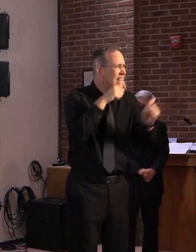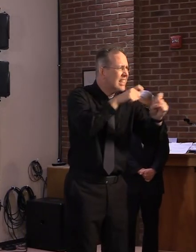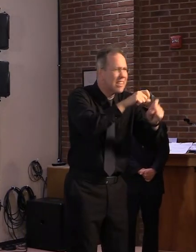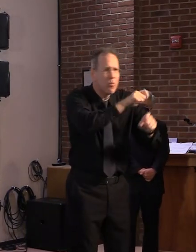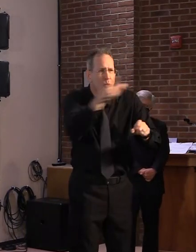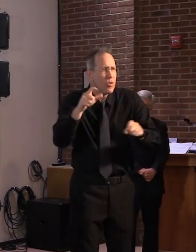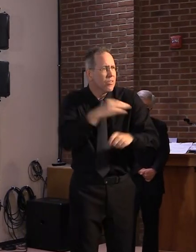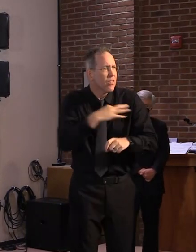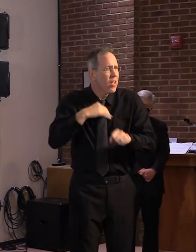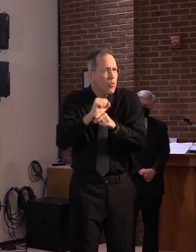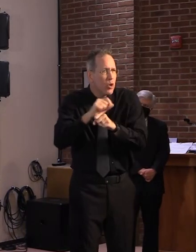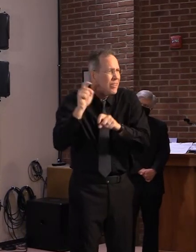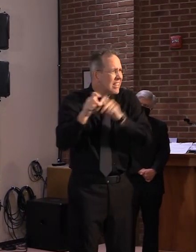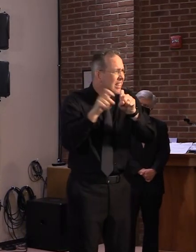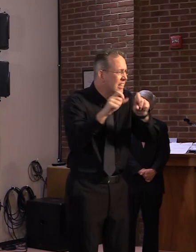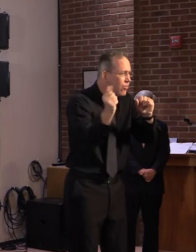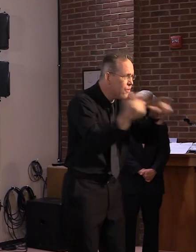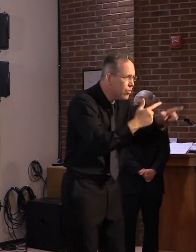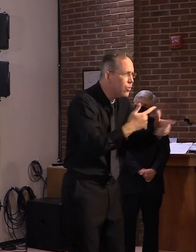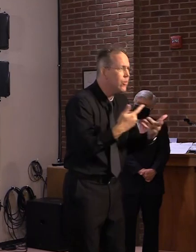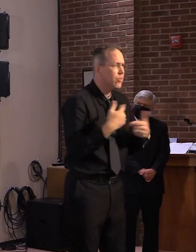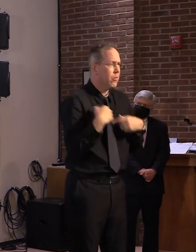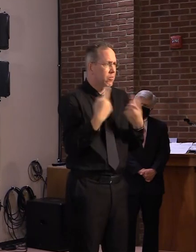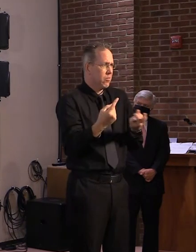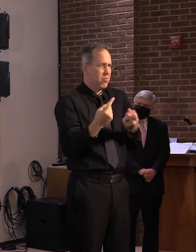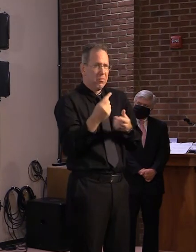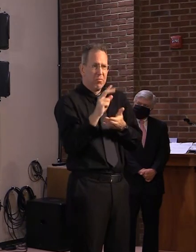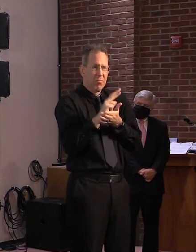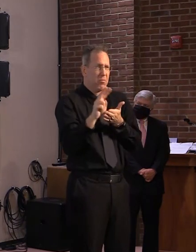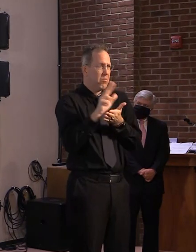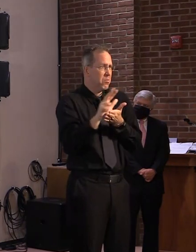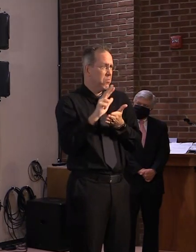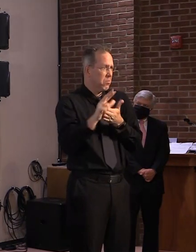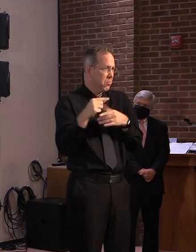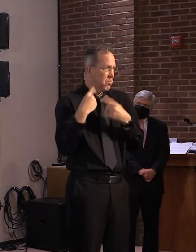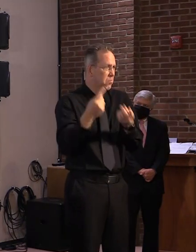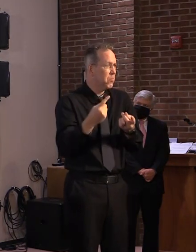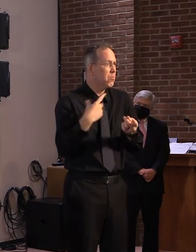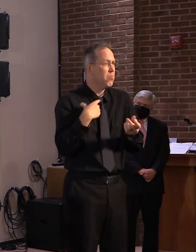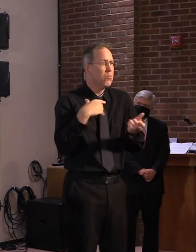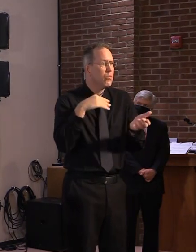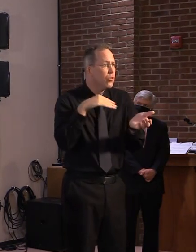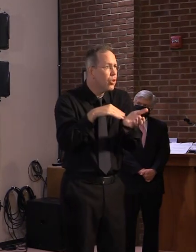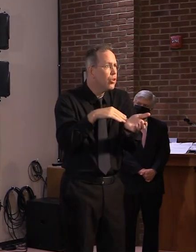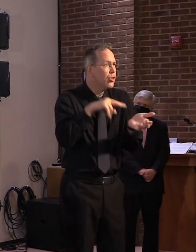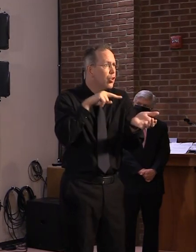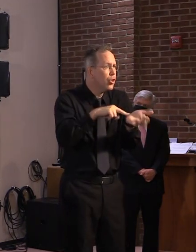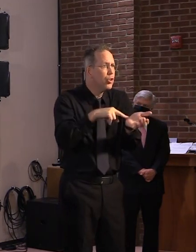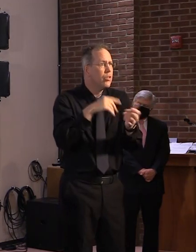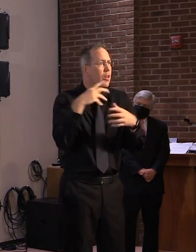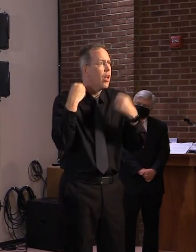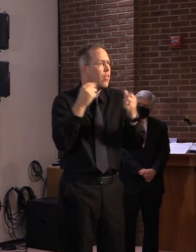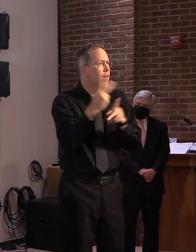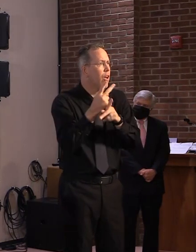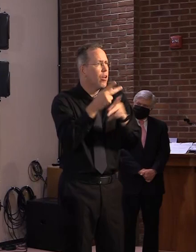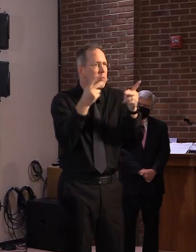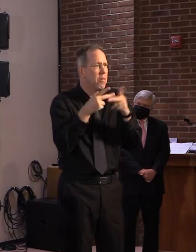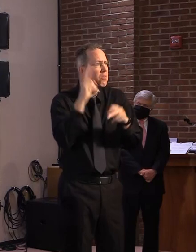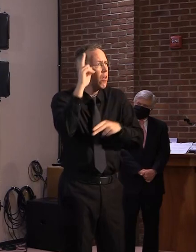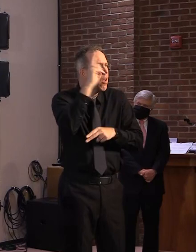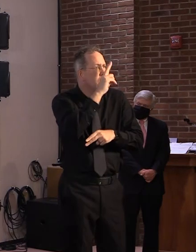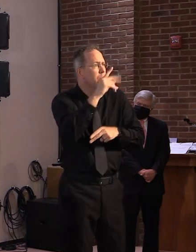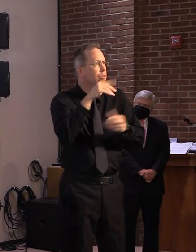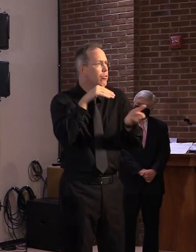Vermonters for quite some time to get tested at a pop-up site of their choice. And we're just not finding a lot